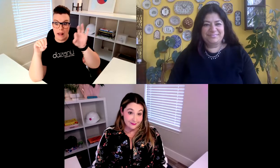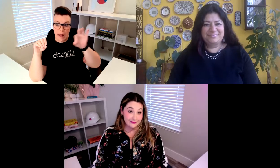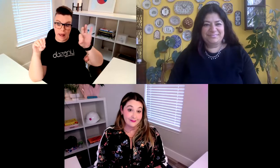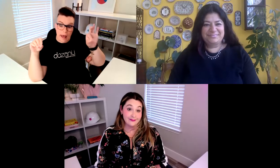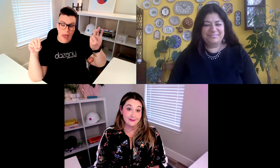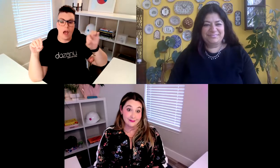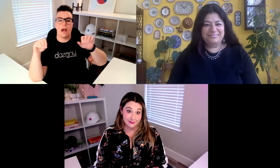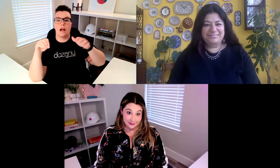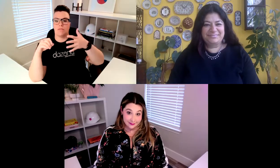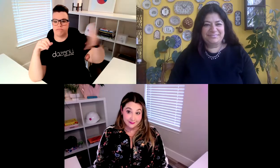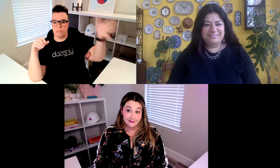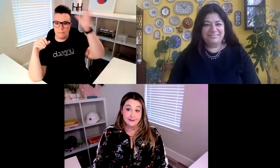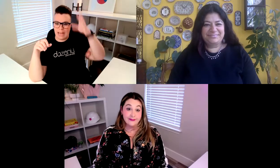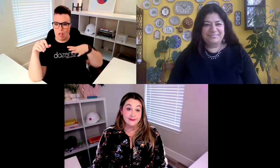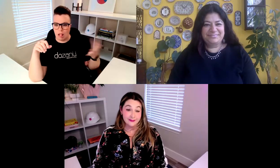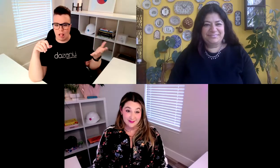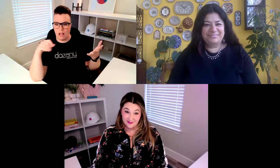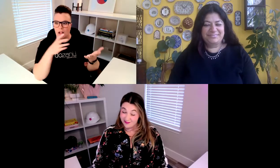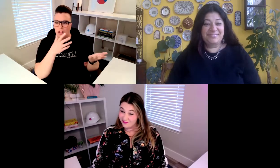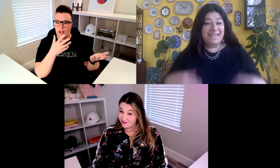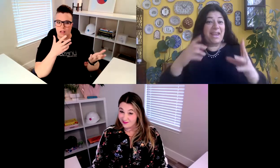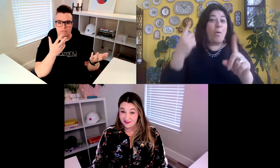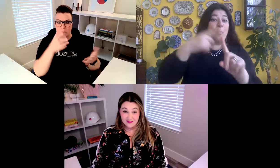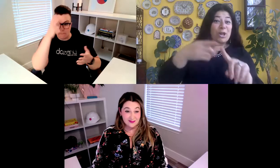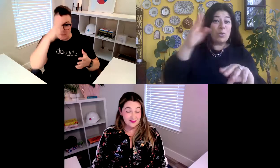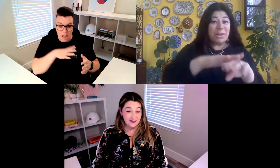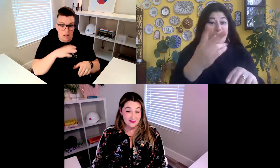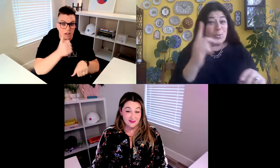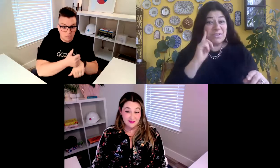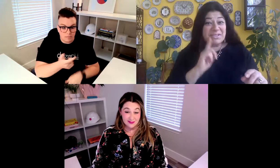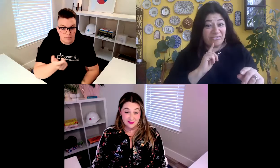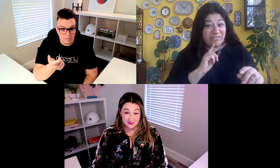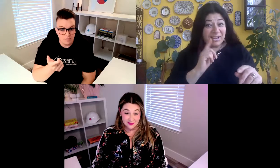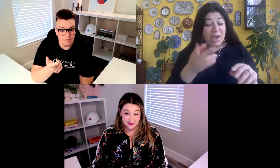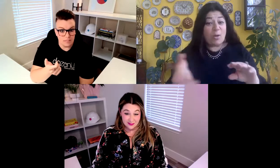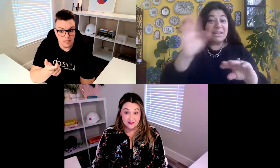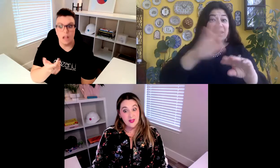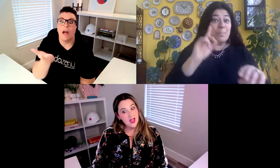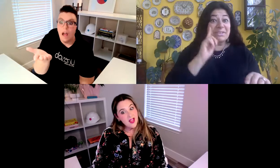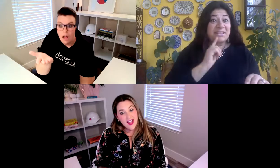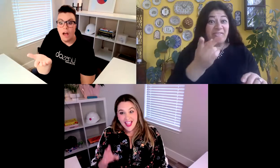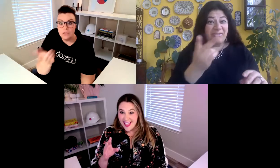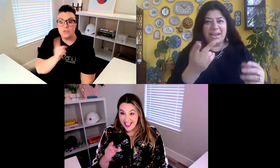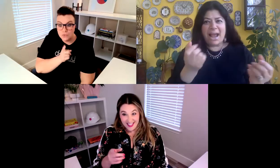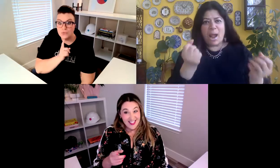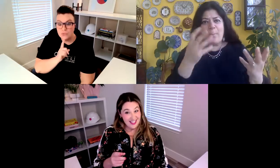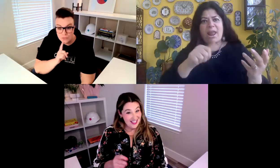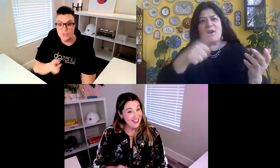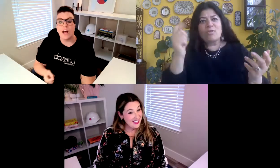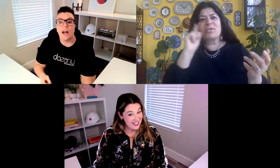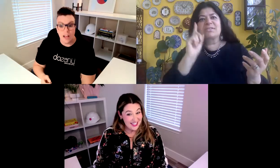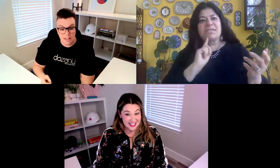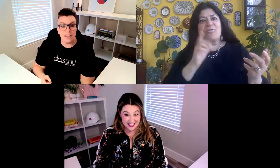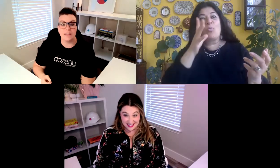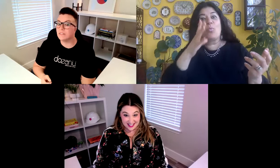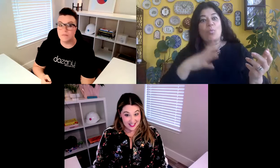that field. So that means 0.999% are all male running it. And this is Sophia, right? And now to top that off, both